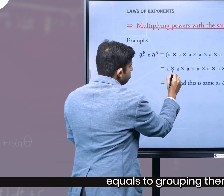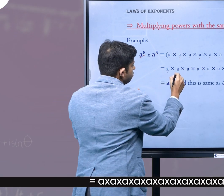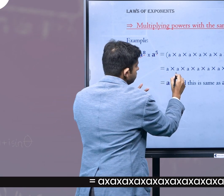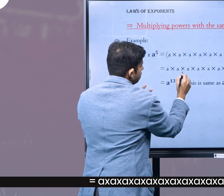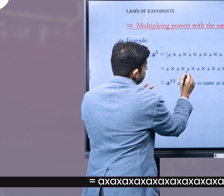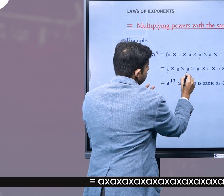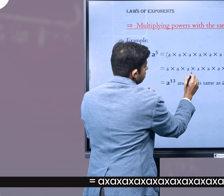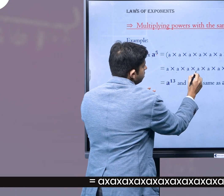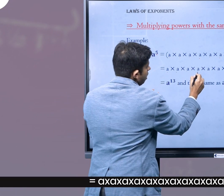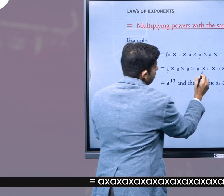a into a